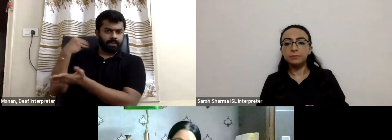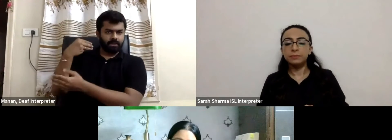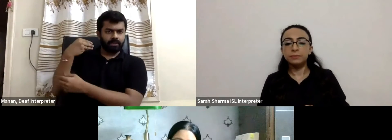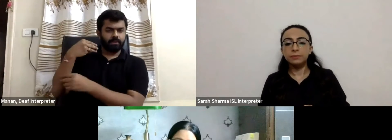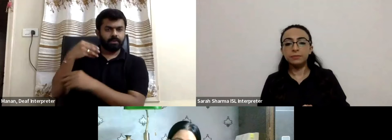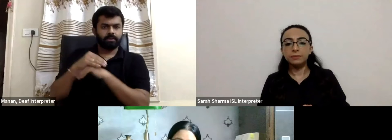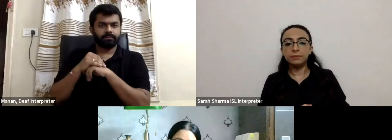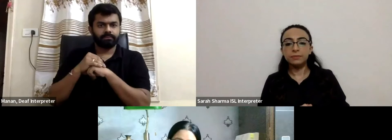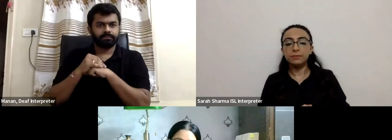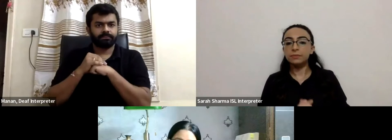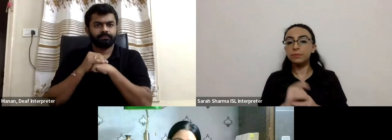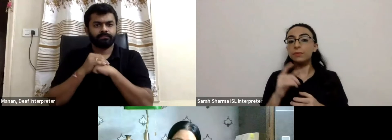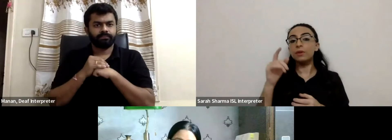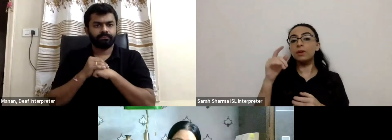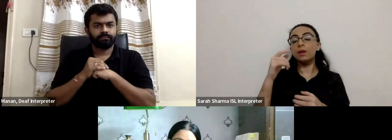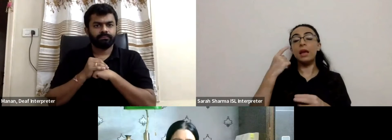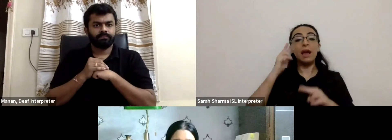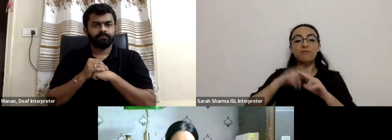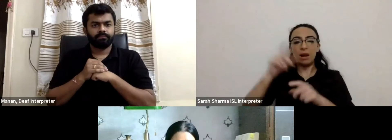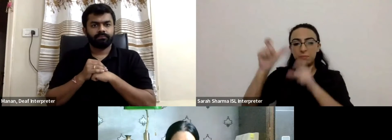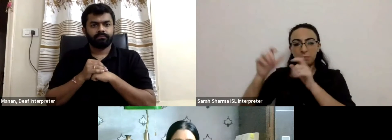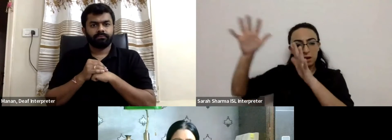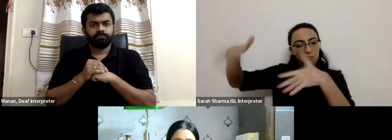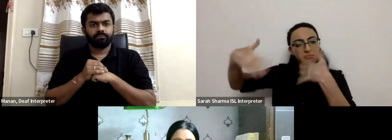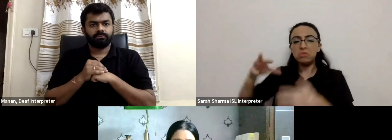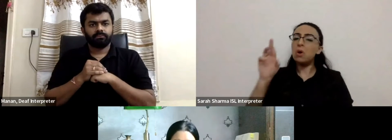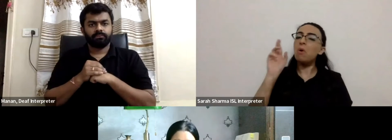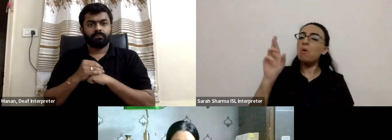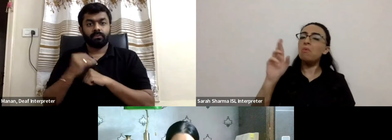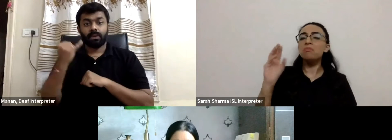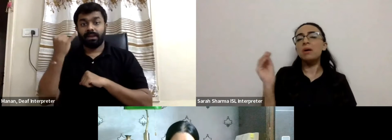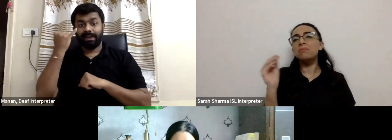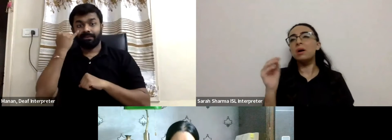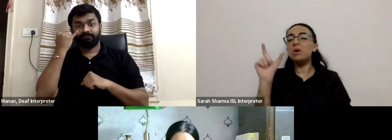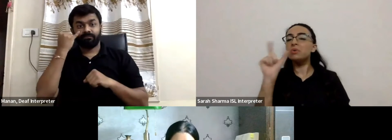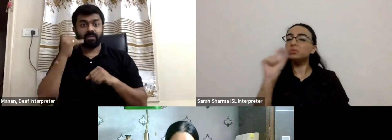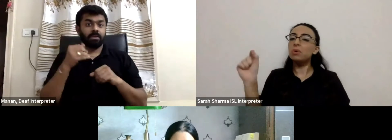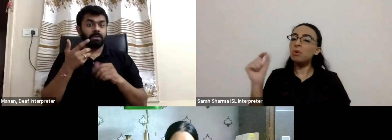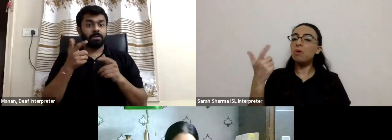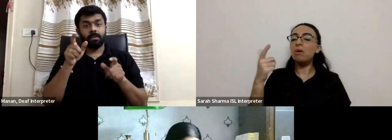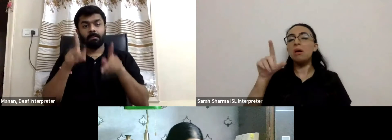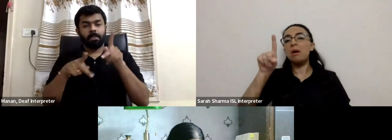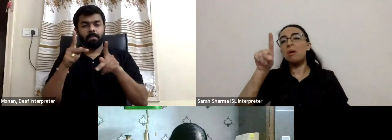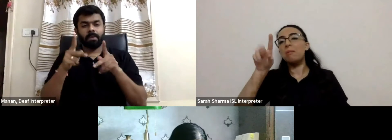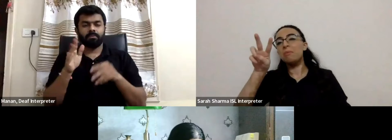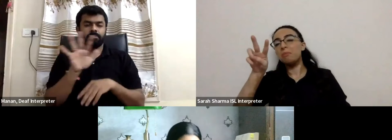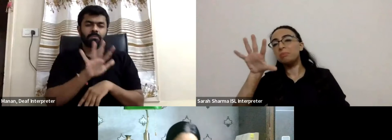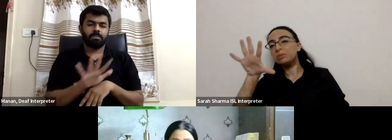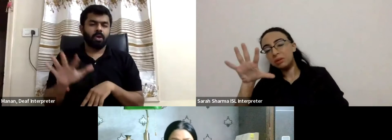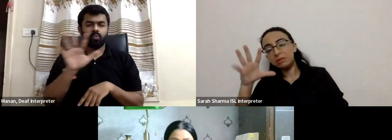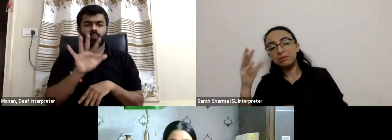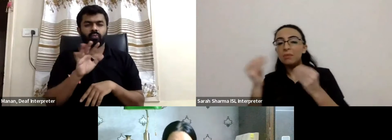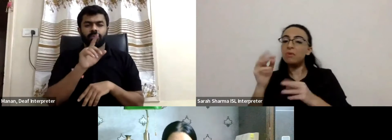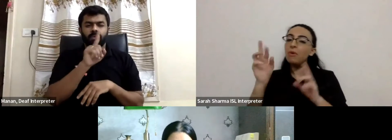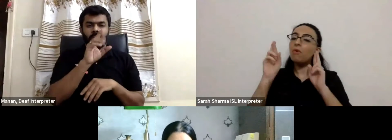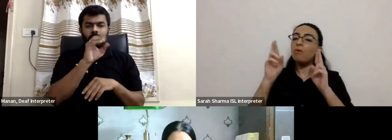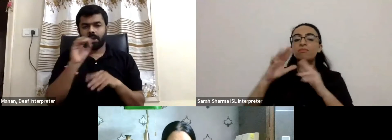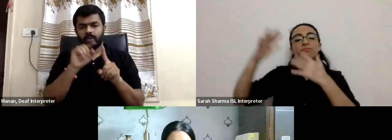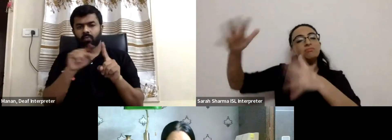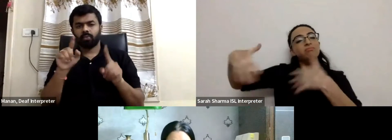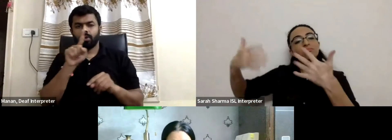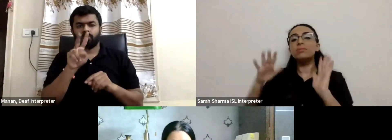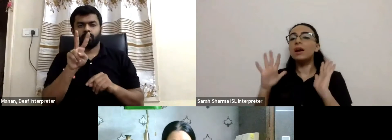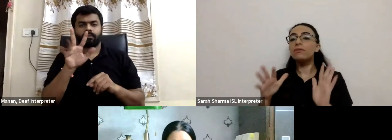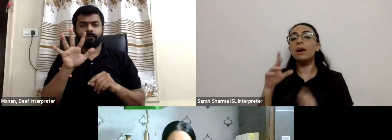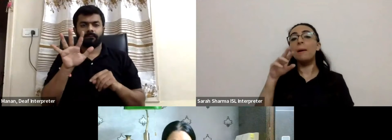has that kind of patients. But on an average, every doctor ends up seeing 125 to 150 patients a day, which